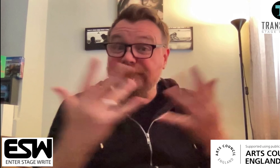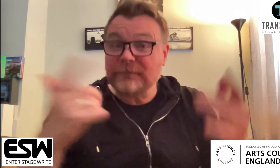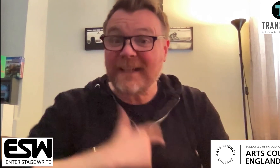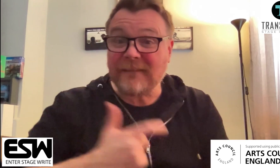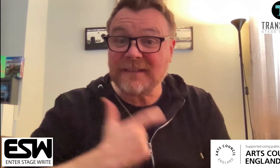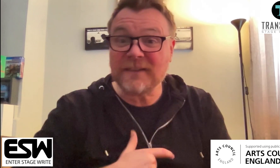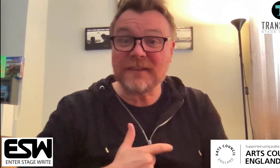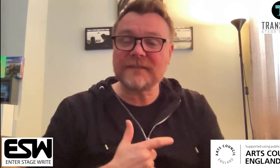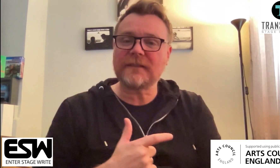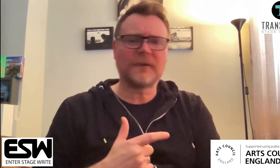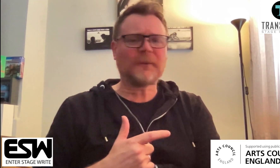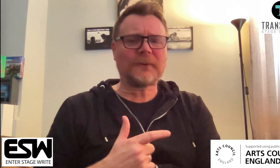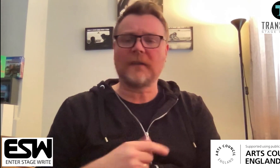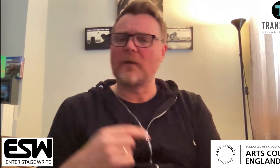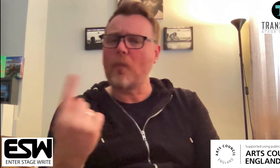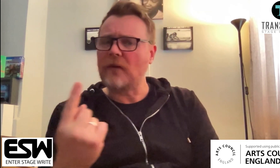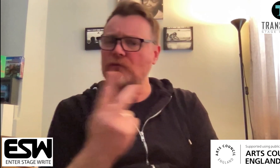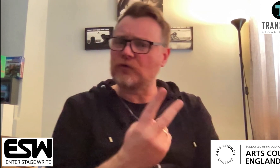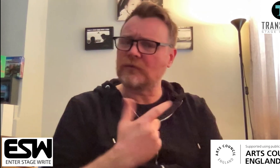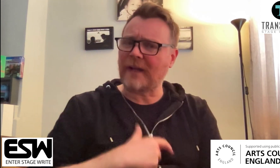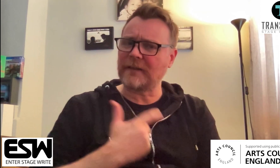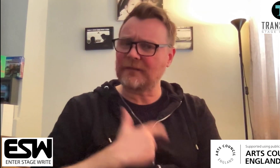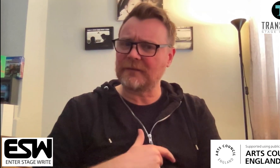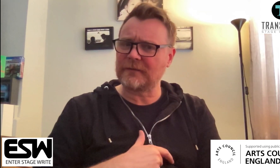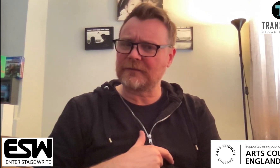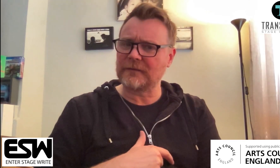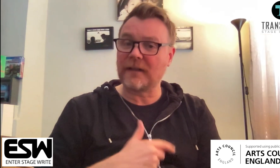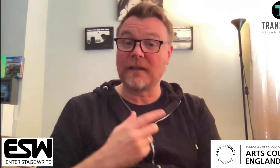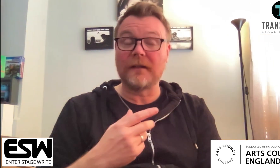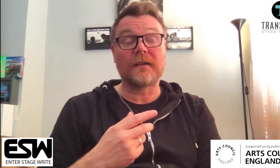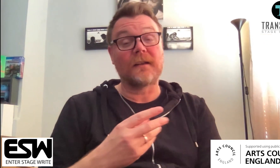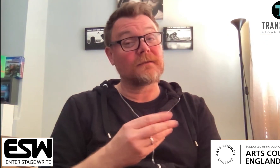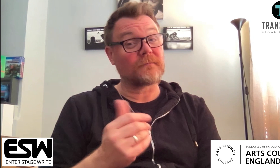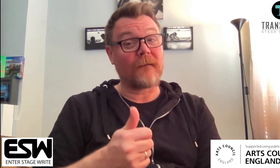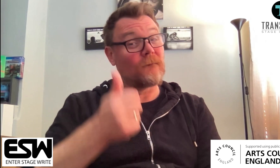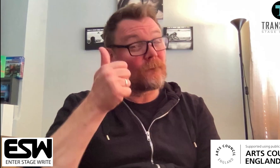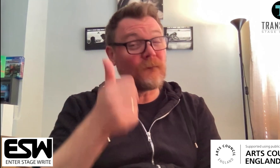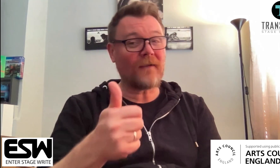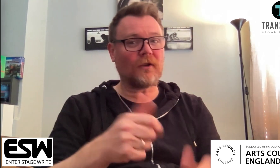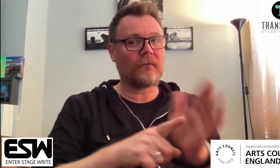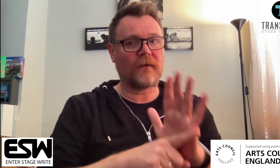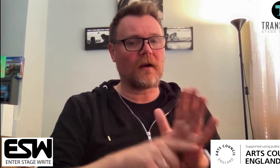characters. You're going to need to have one or two characters. You can't have a great big cast.